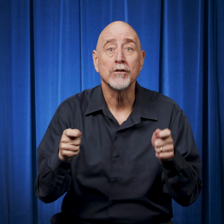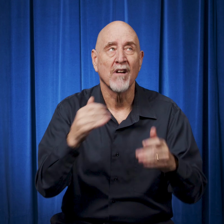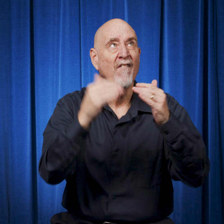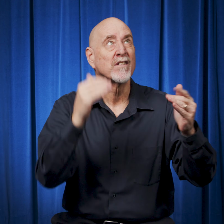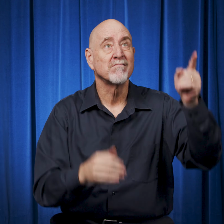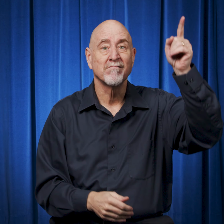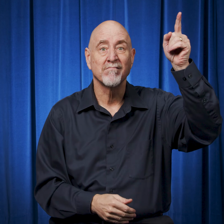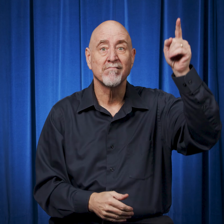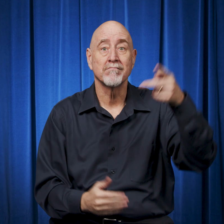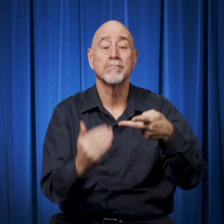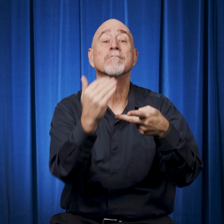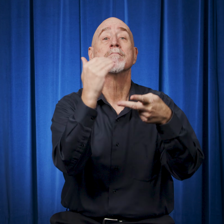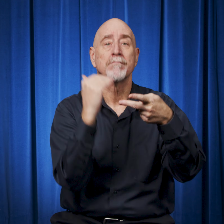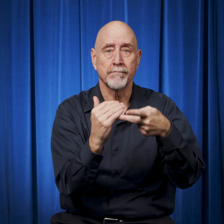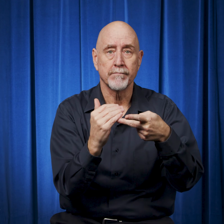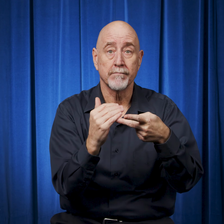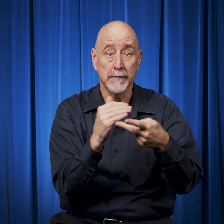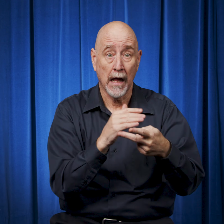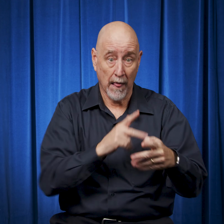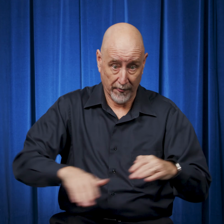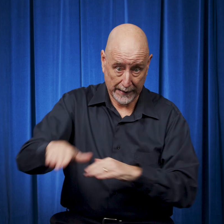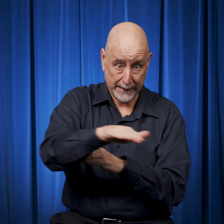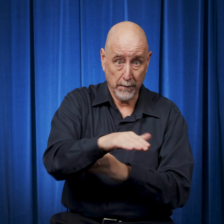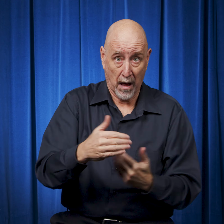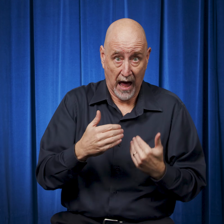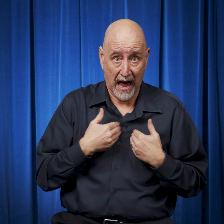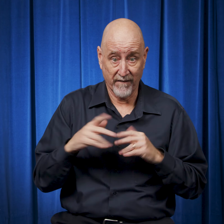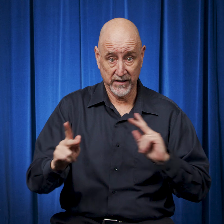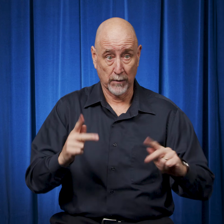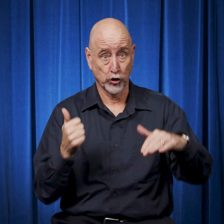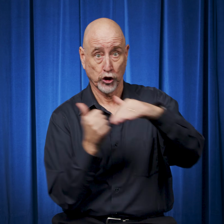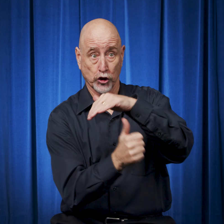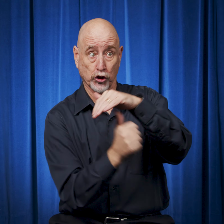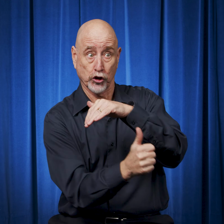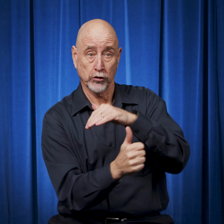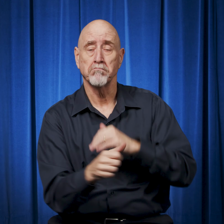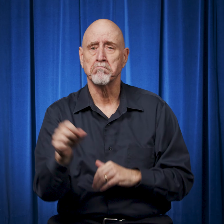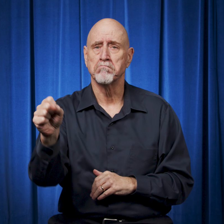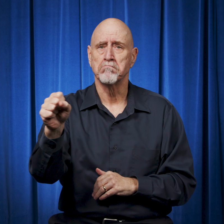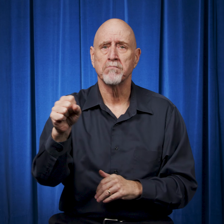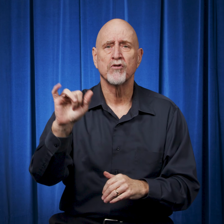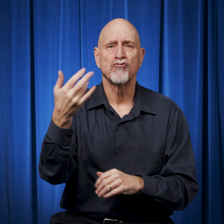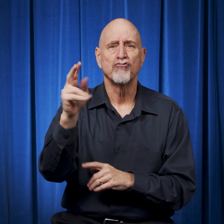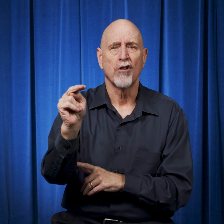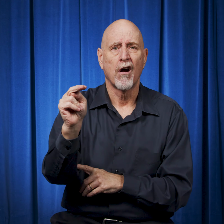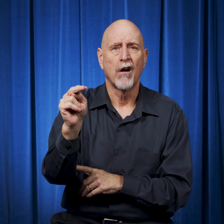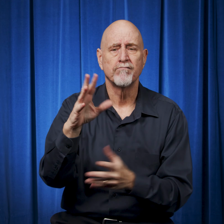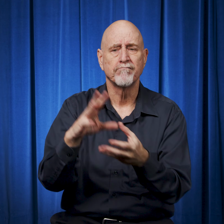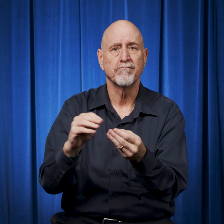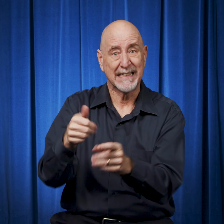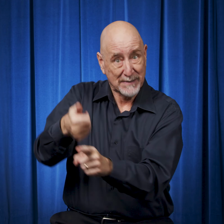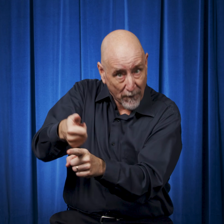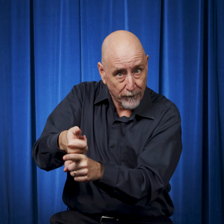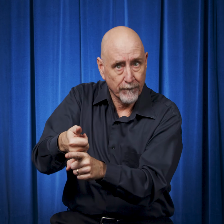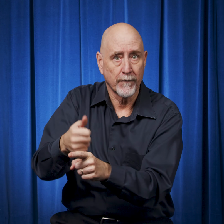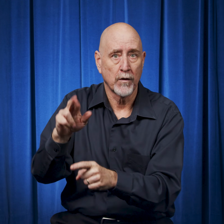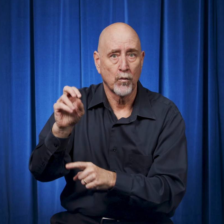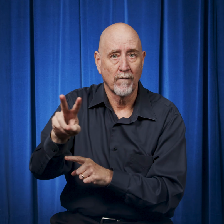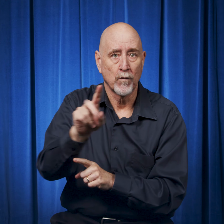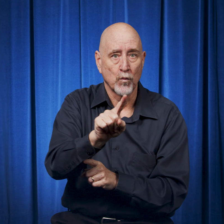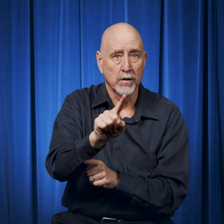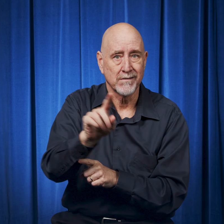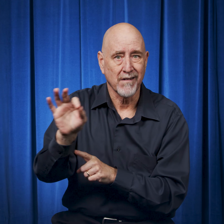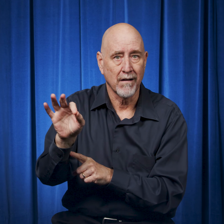Now, secondly, does the kingdom have subjects? Well, consider what John says about himself in Revelation 1,